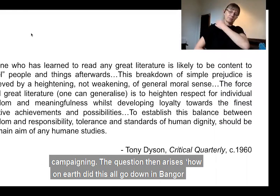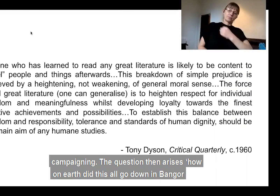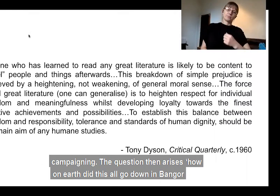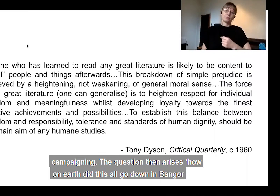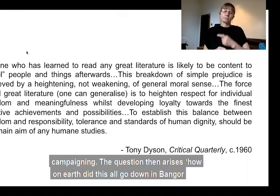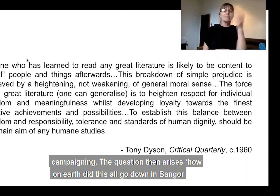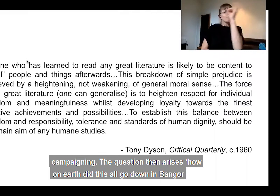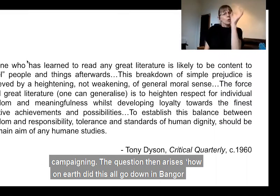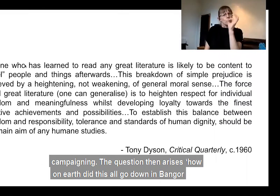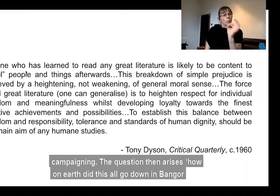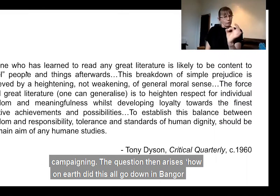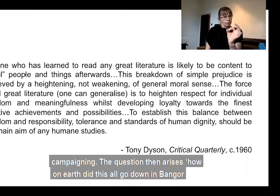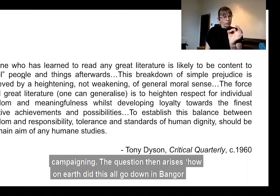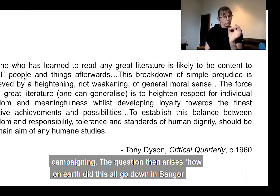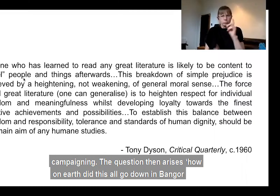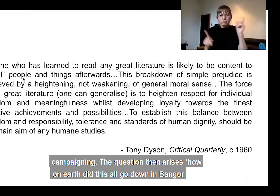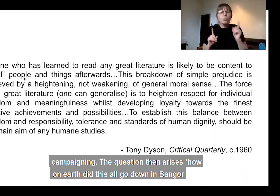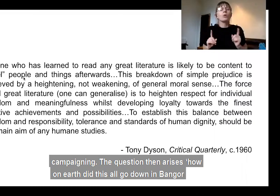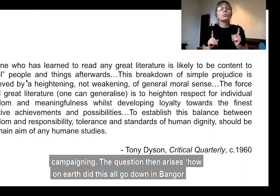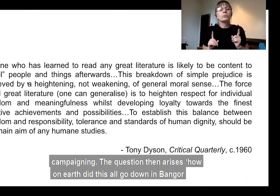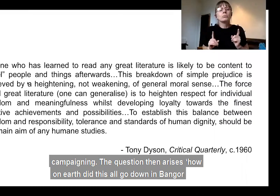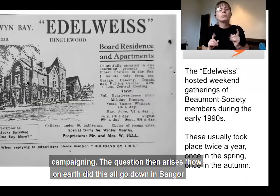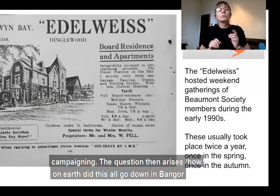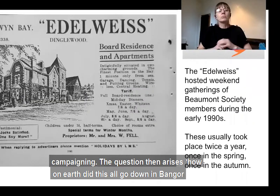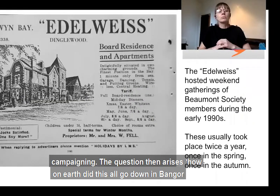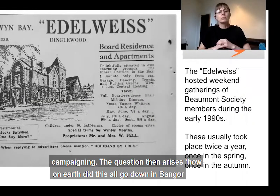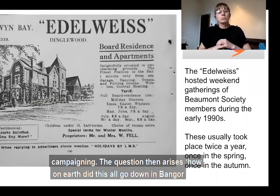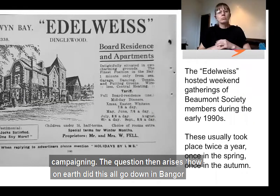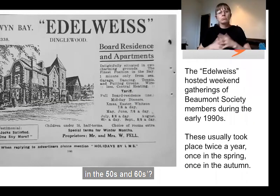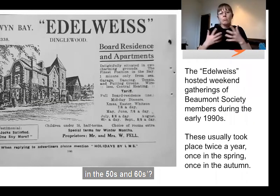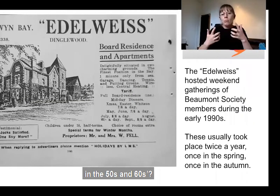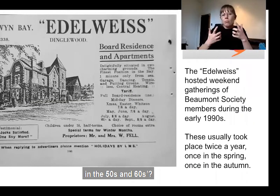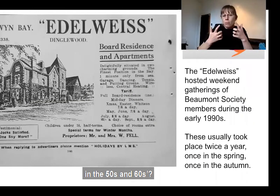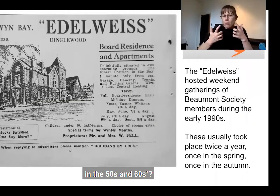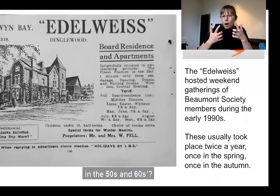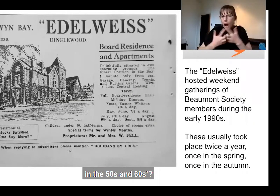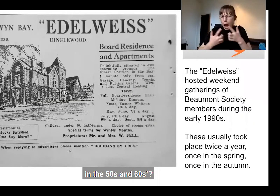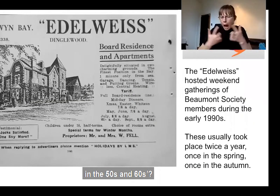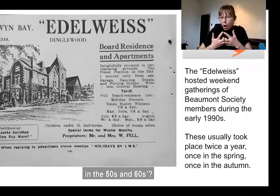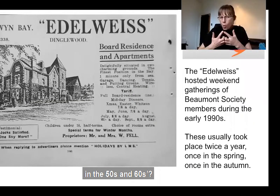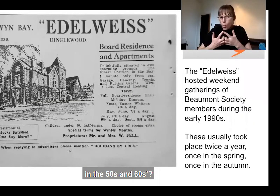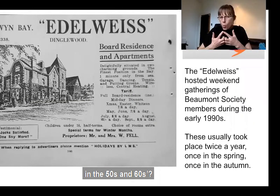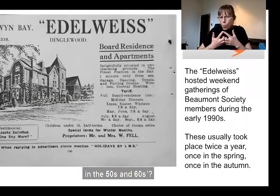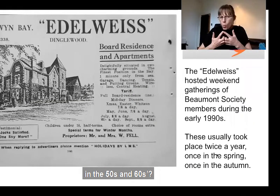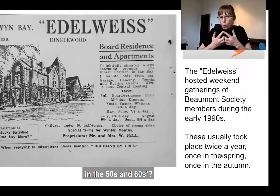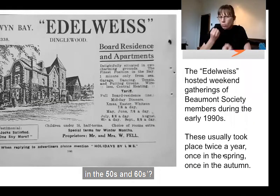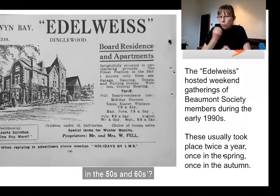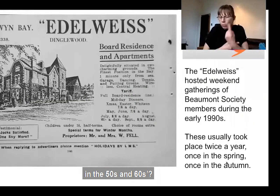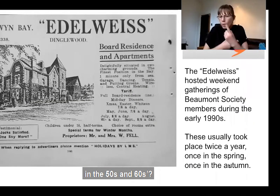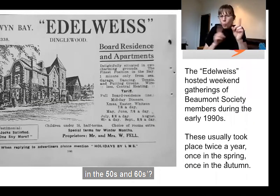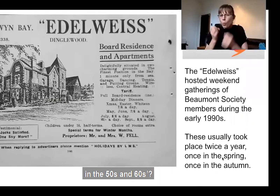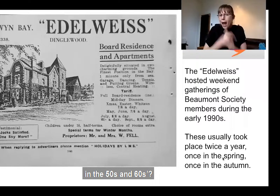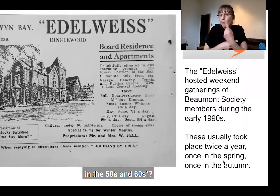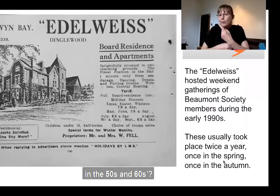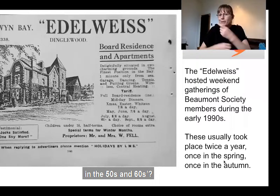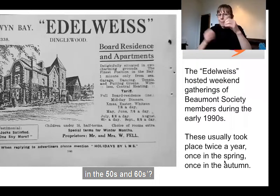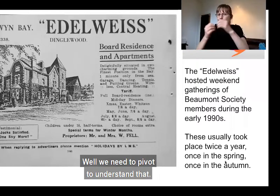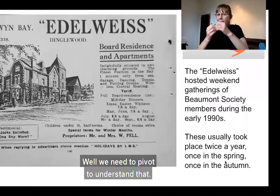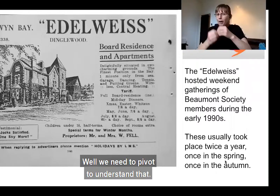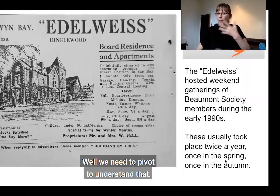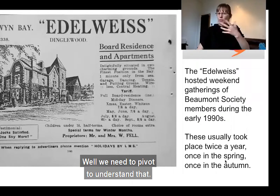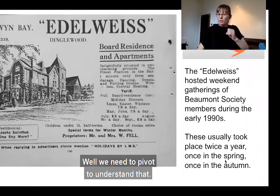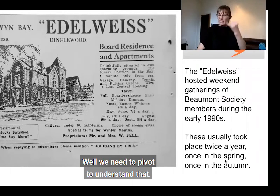The question then arises, how on earth did this all go down in Bangor in the 50s and 60s?